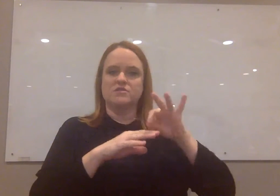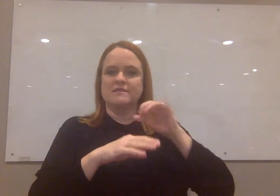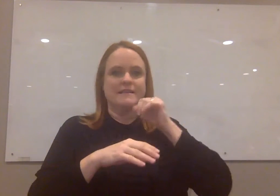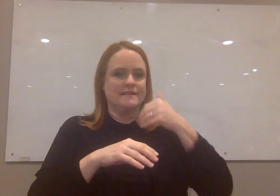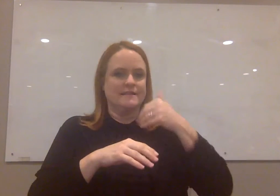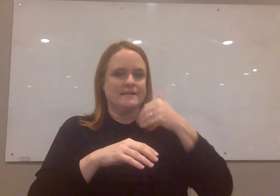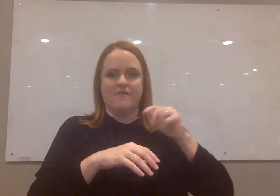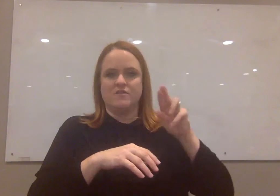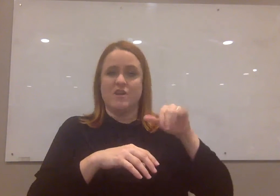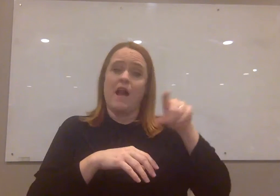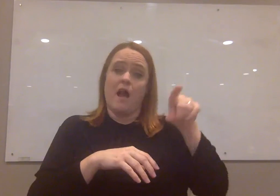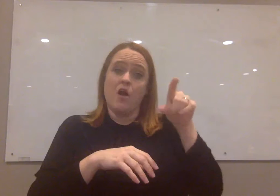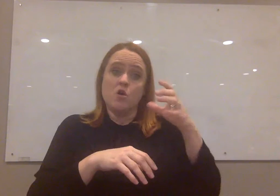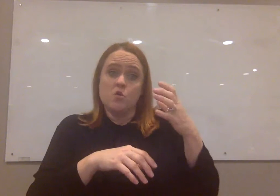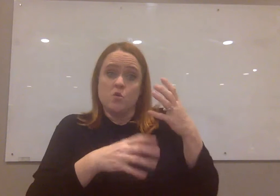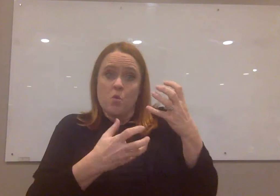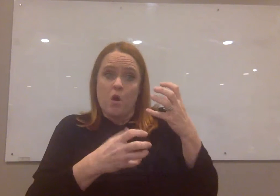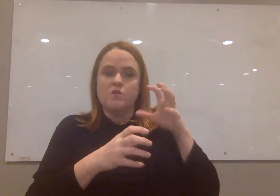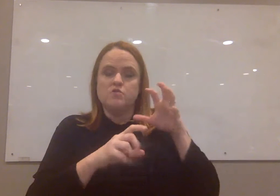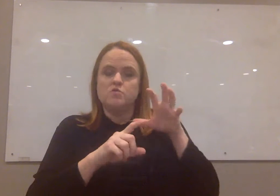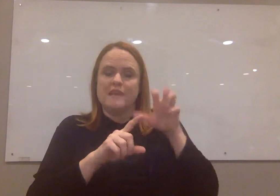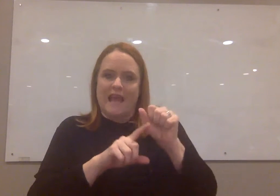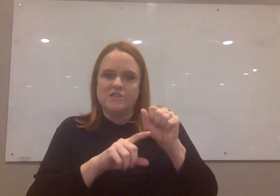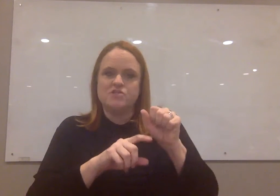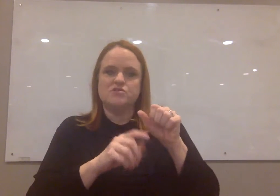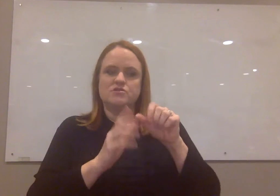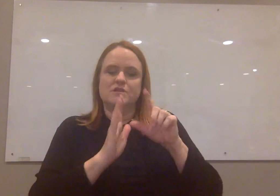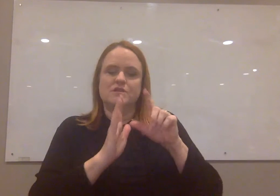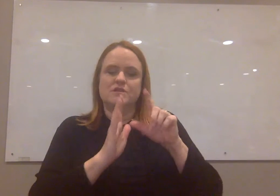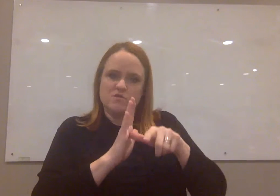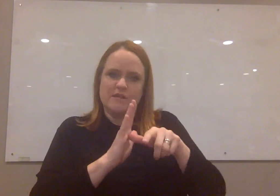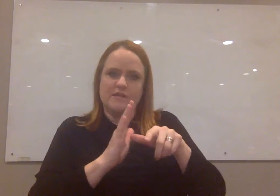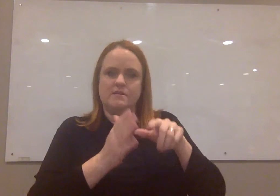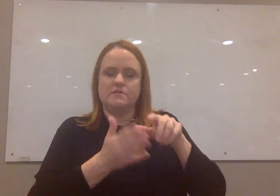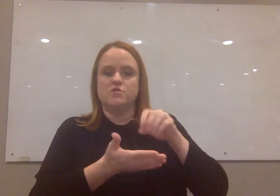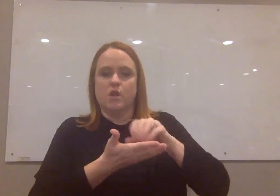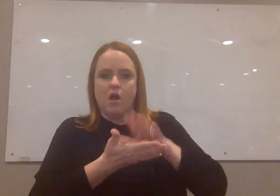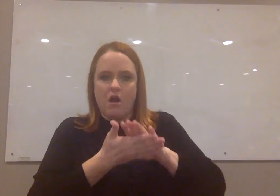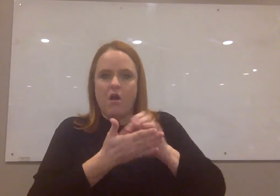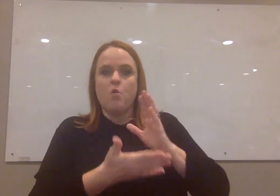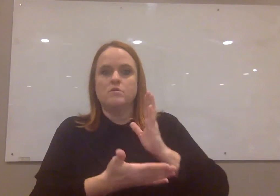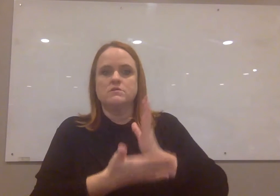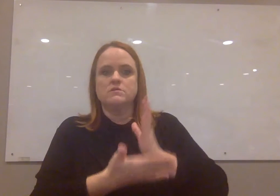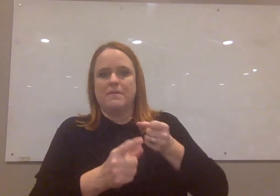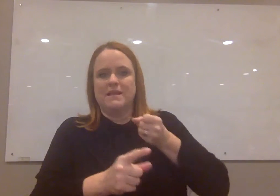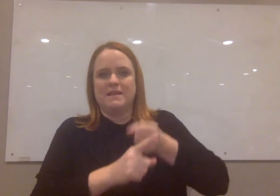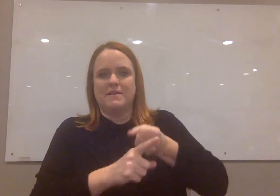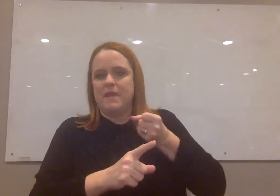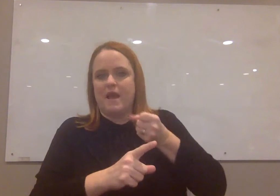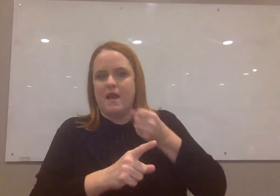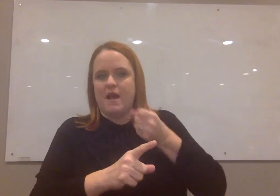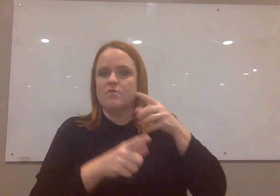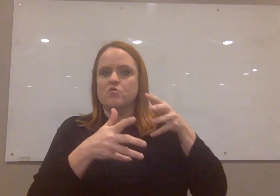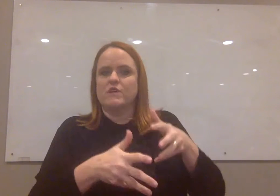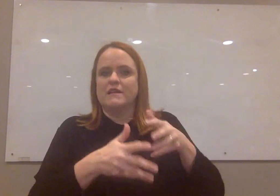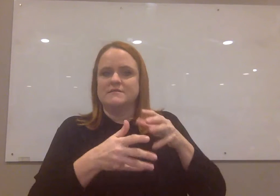eventually to like log it or to stop it from impacting the rest of the system. So if you look at the